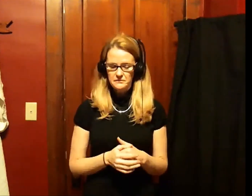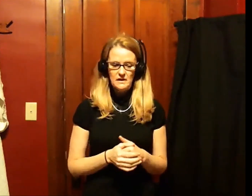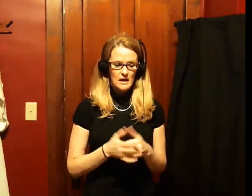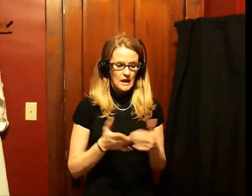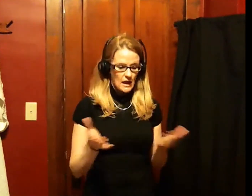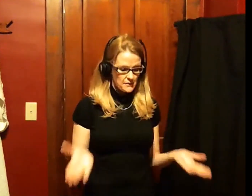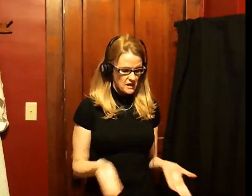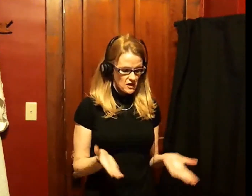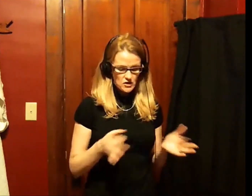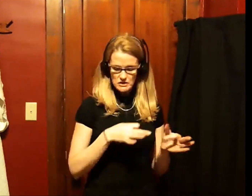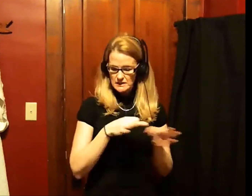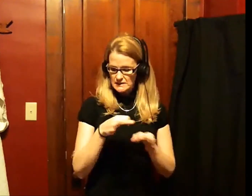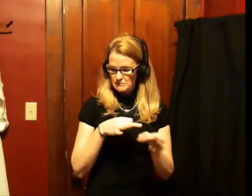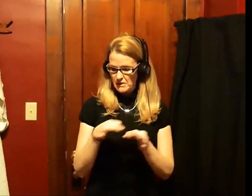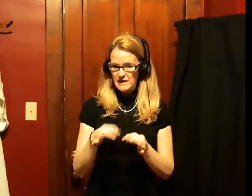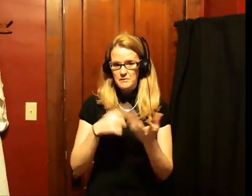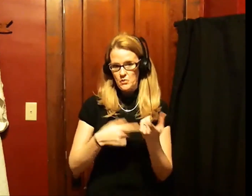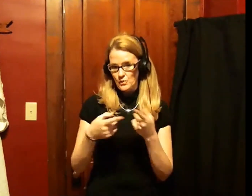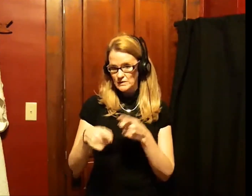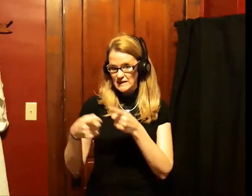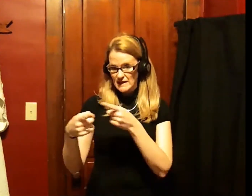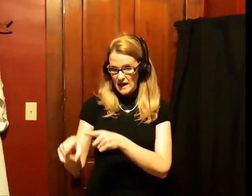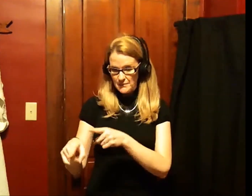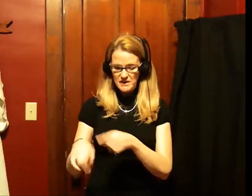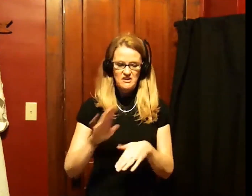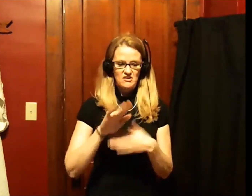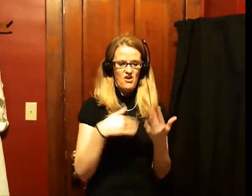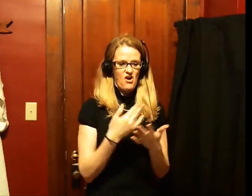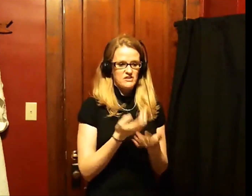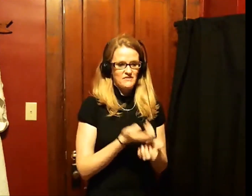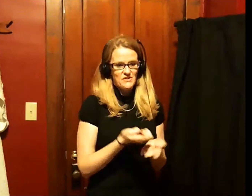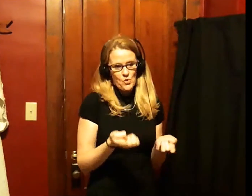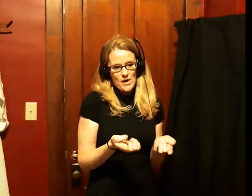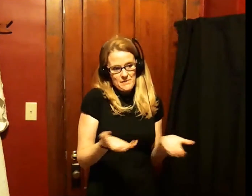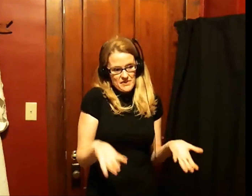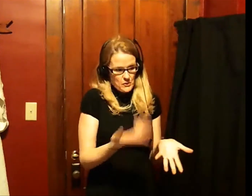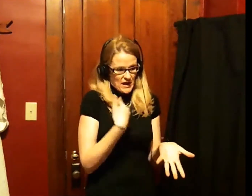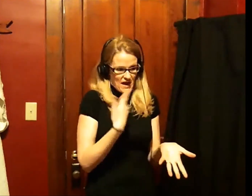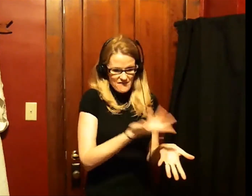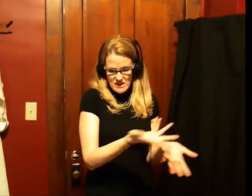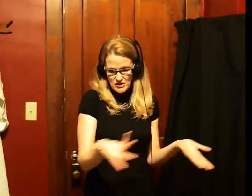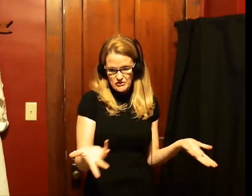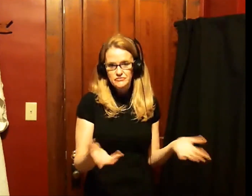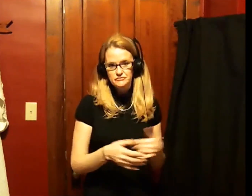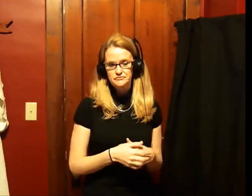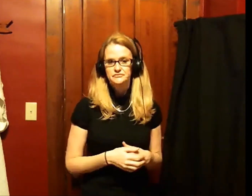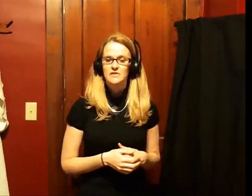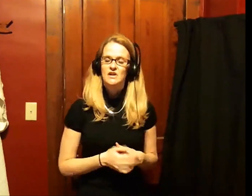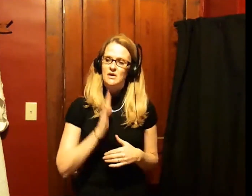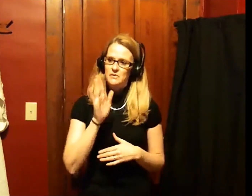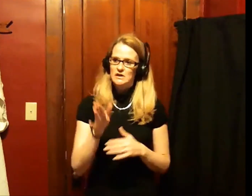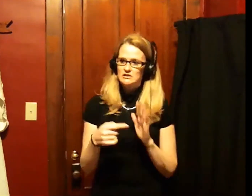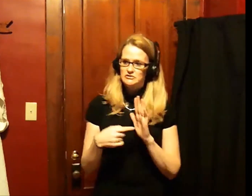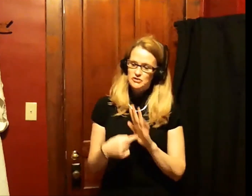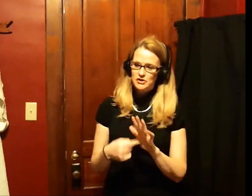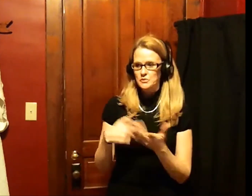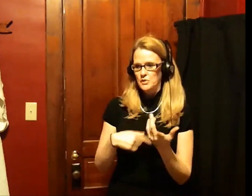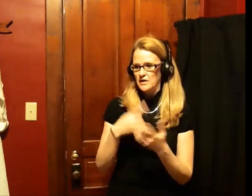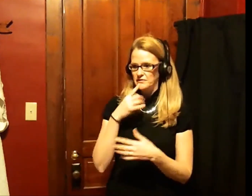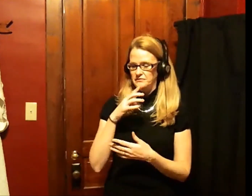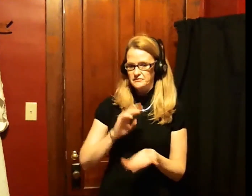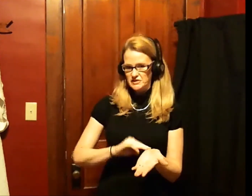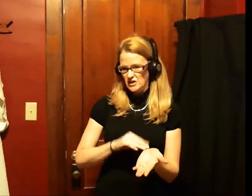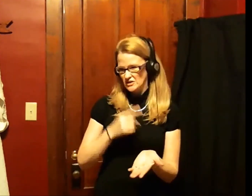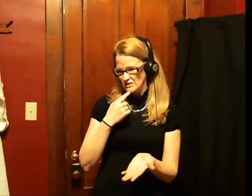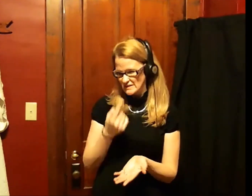things about some of the equipment we use and what to expect when you come in for a couple of tests your doctor might order. We're